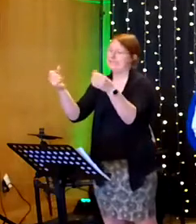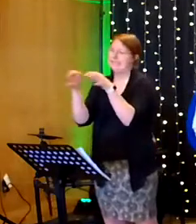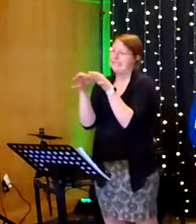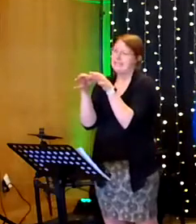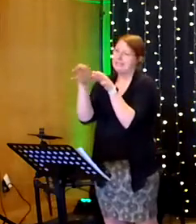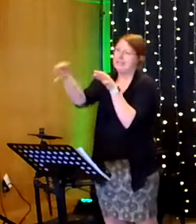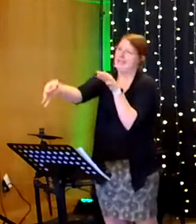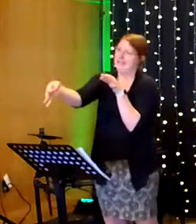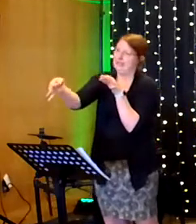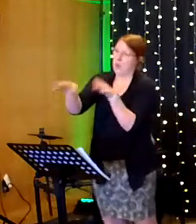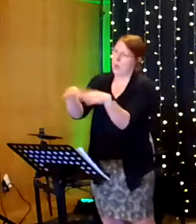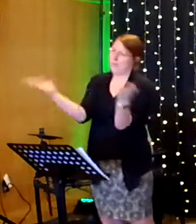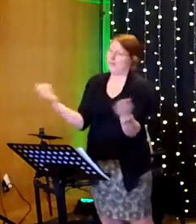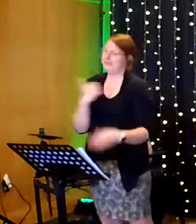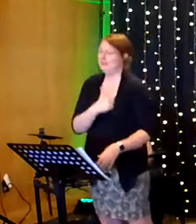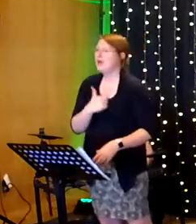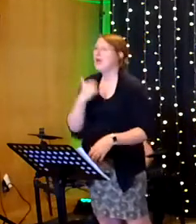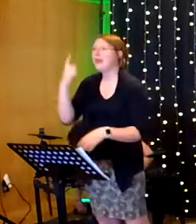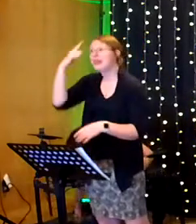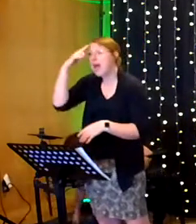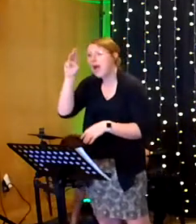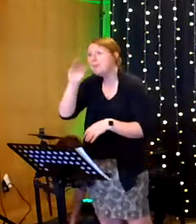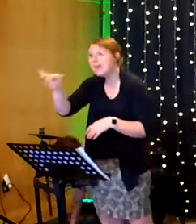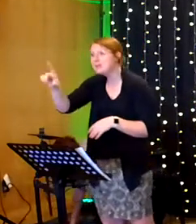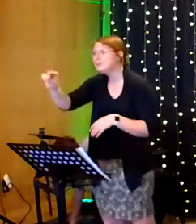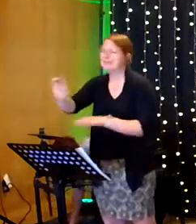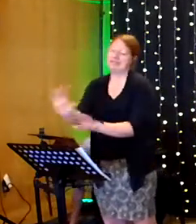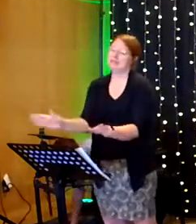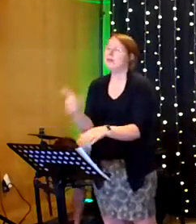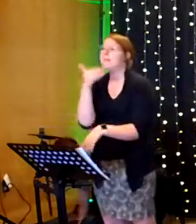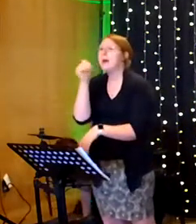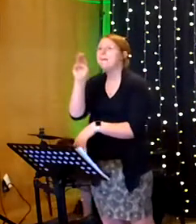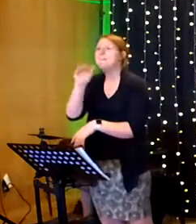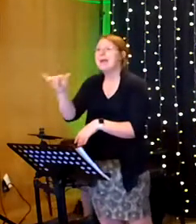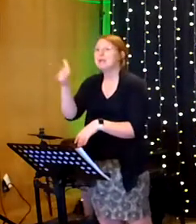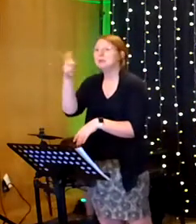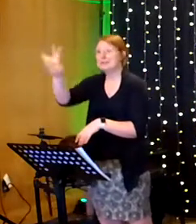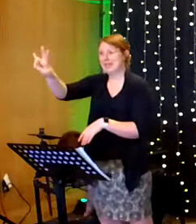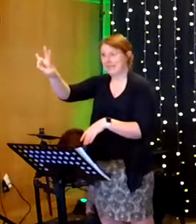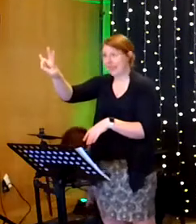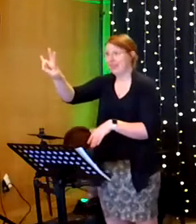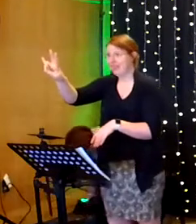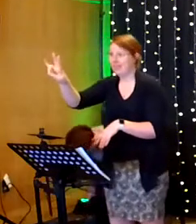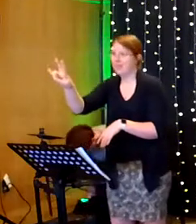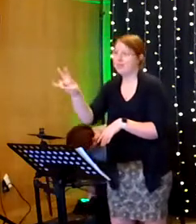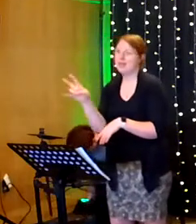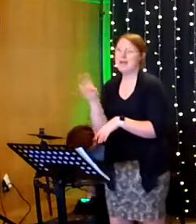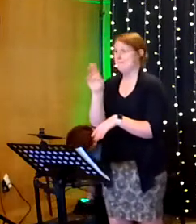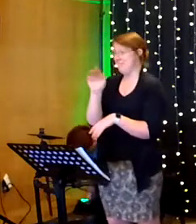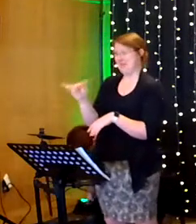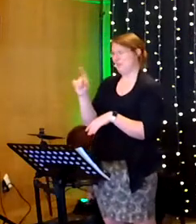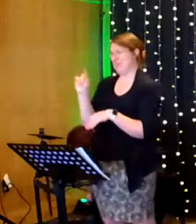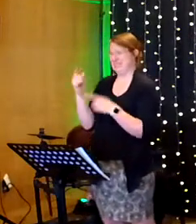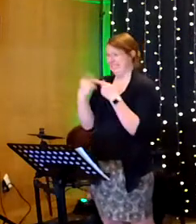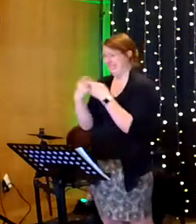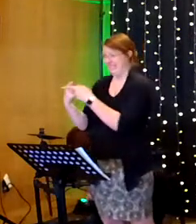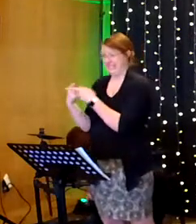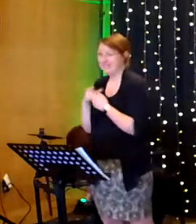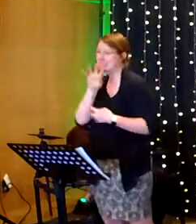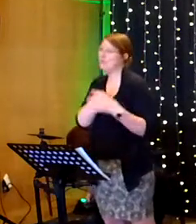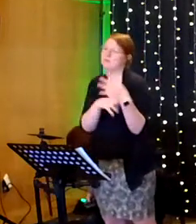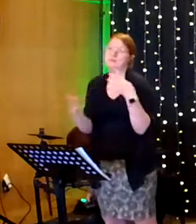going to launch on the 27th because we want to make sure everybody's here and half of our core leadership team wasn't going to be here next week.